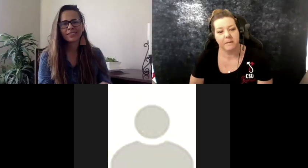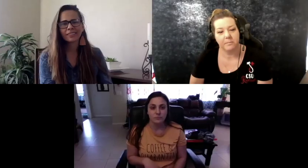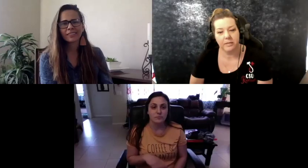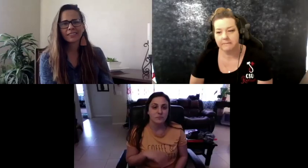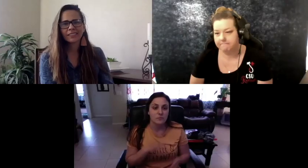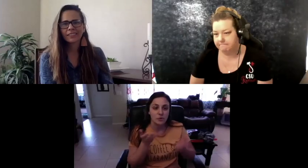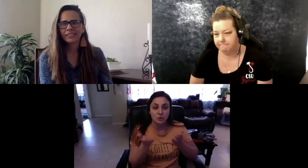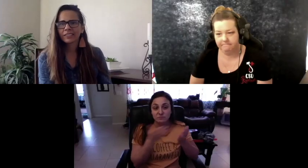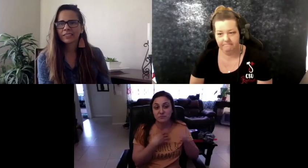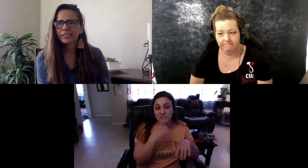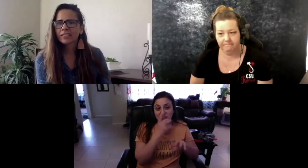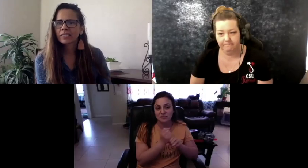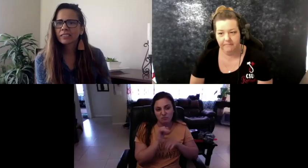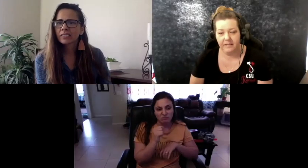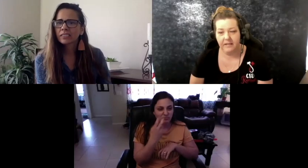Brittany?